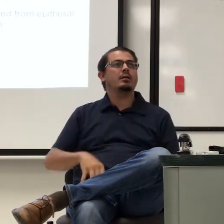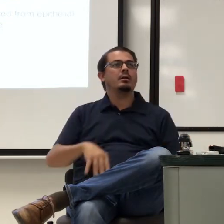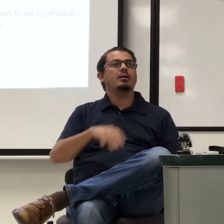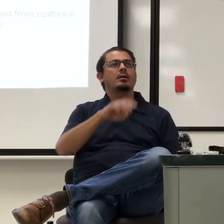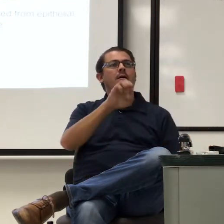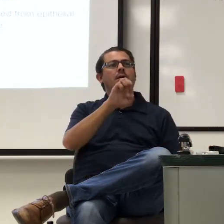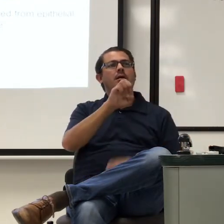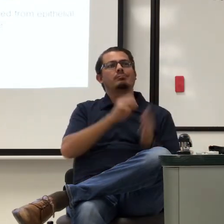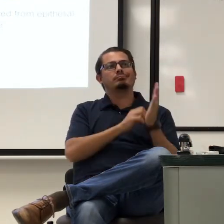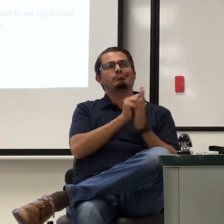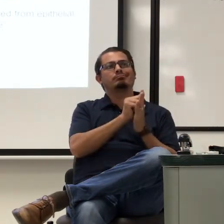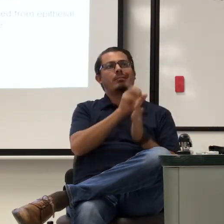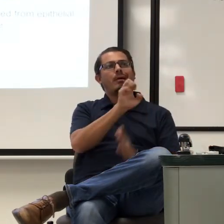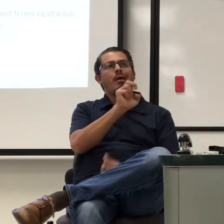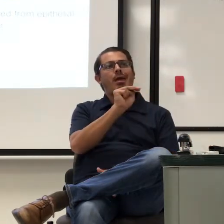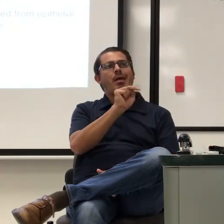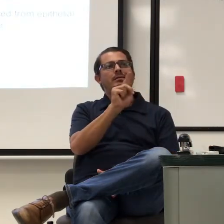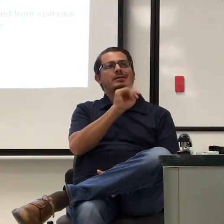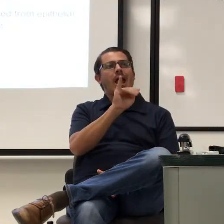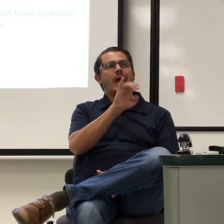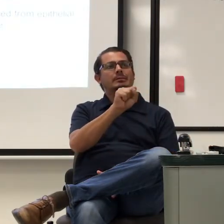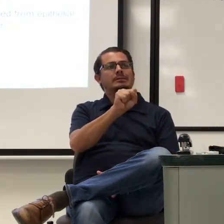enzymes,